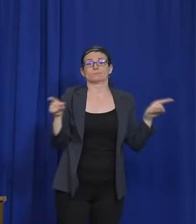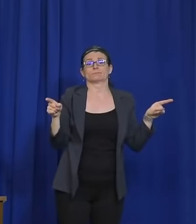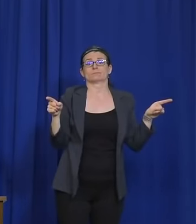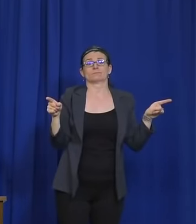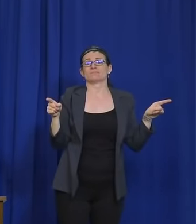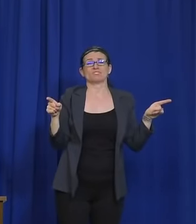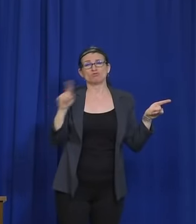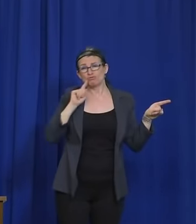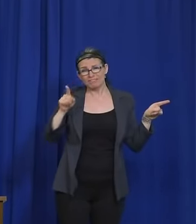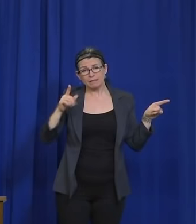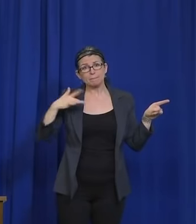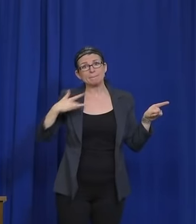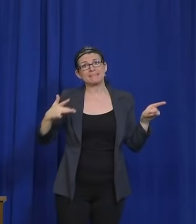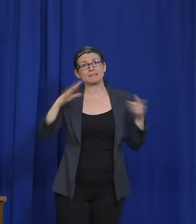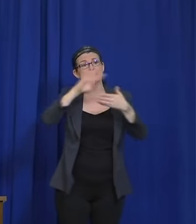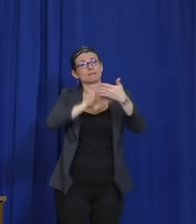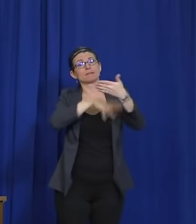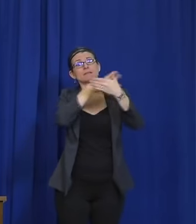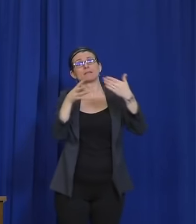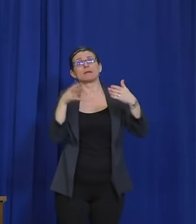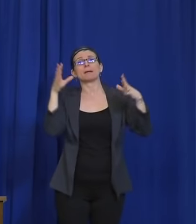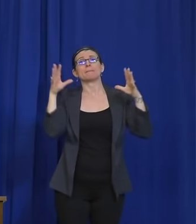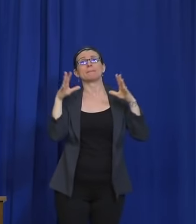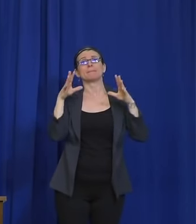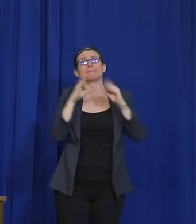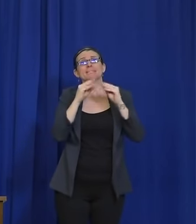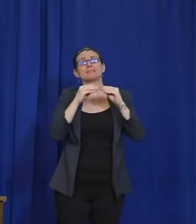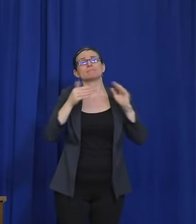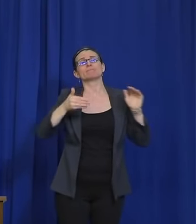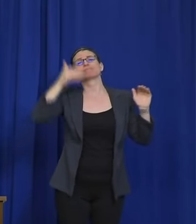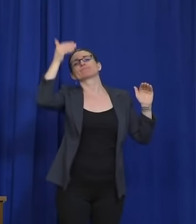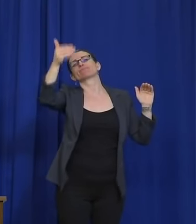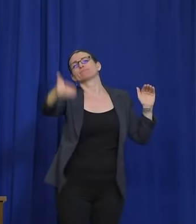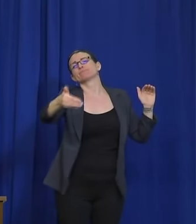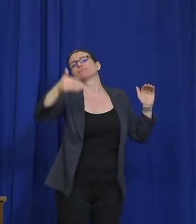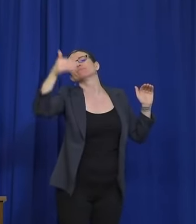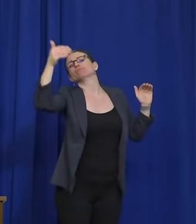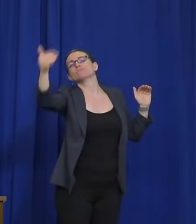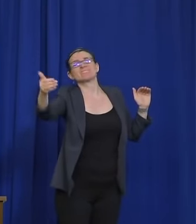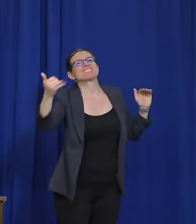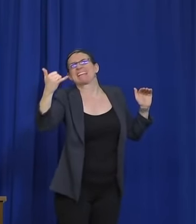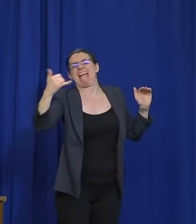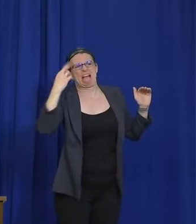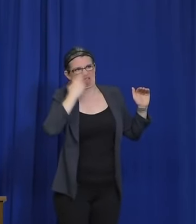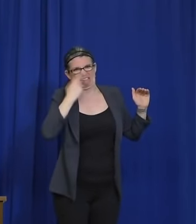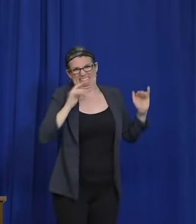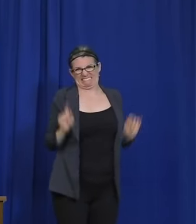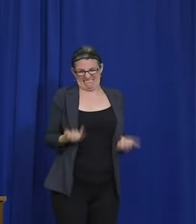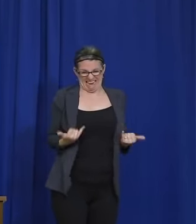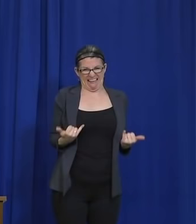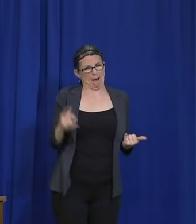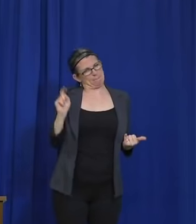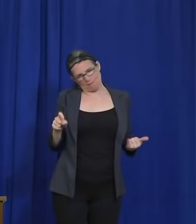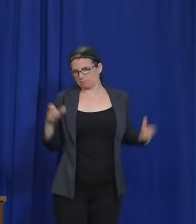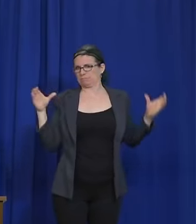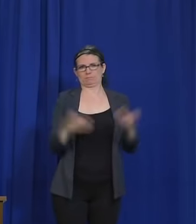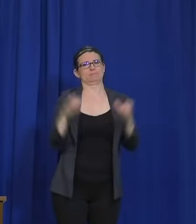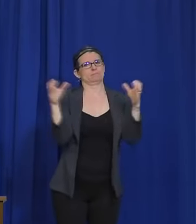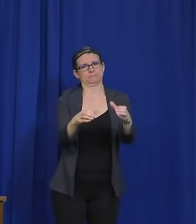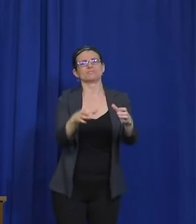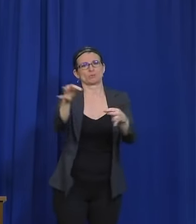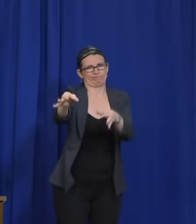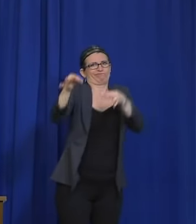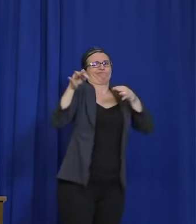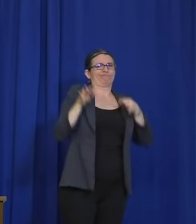what's going on in the economy. Then we call in the Revenue Forecasting Committee, which